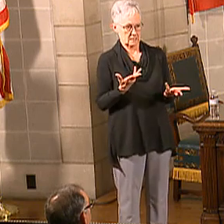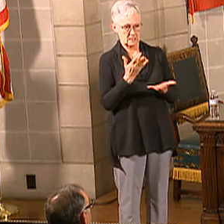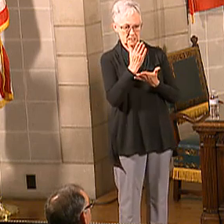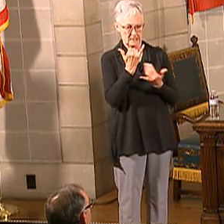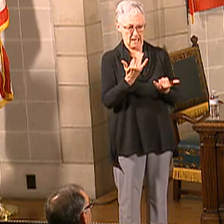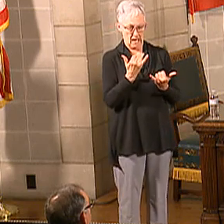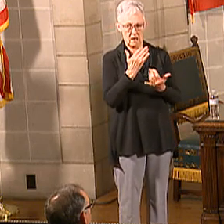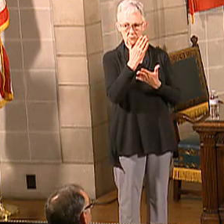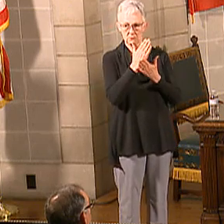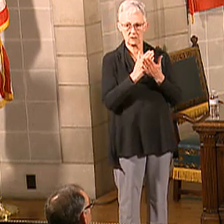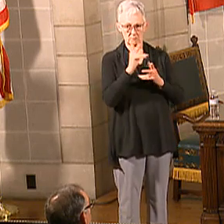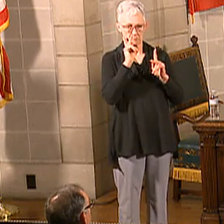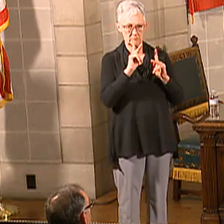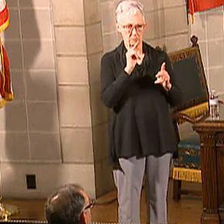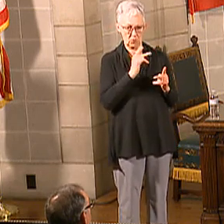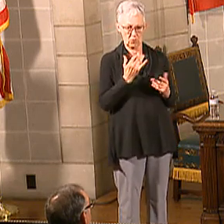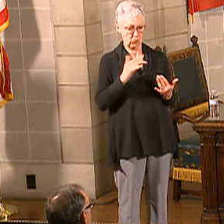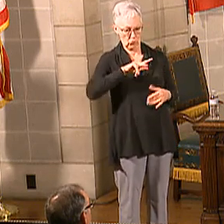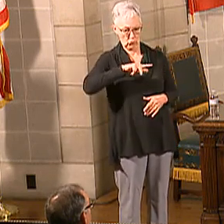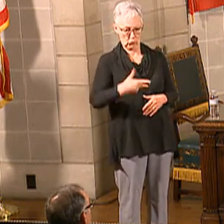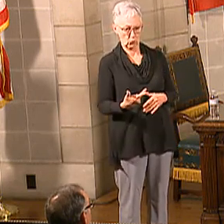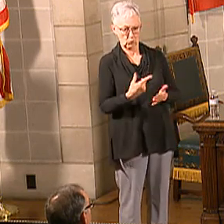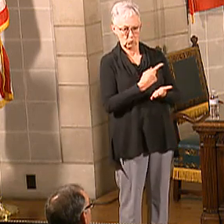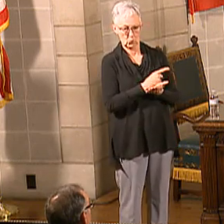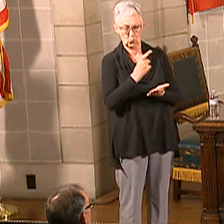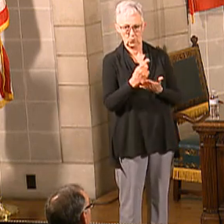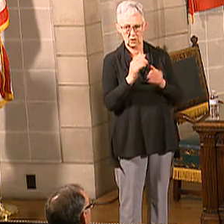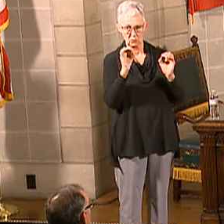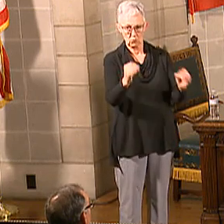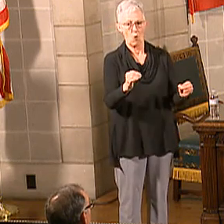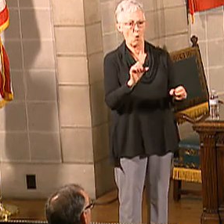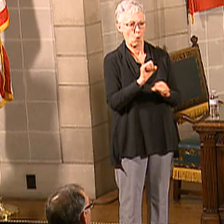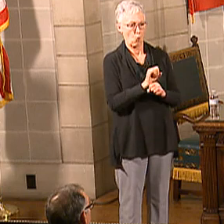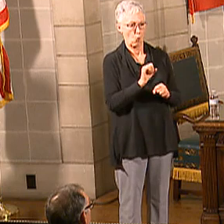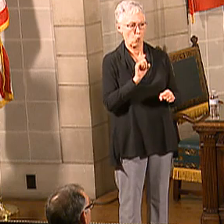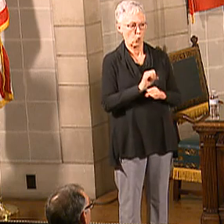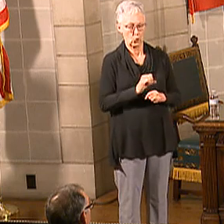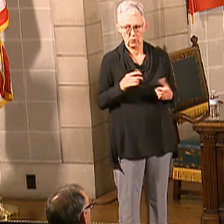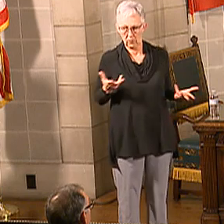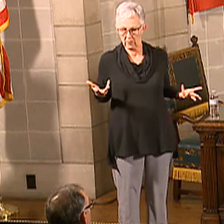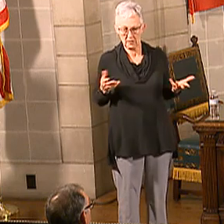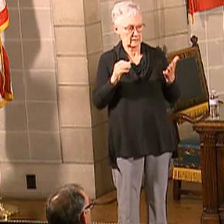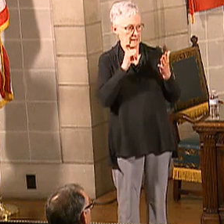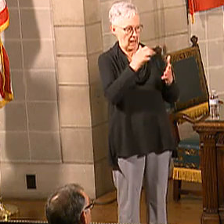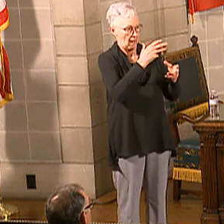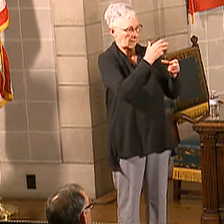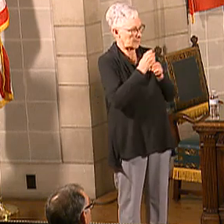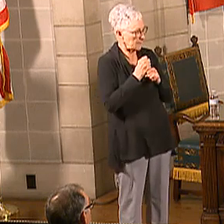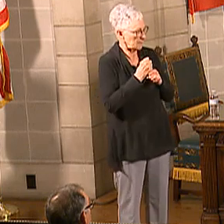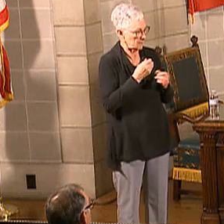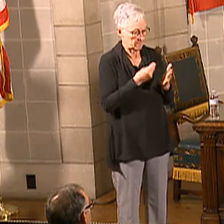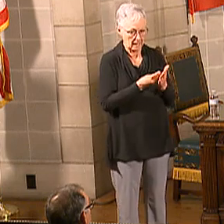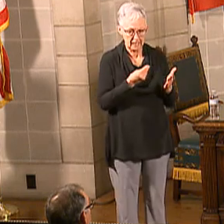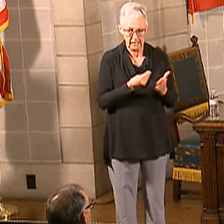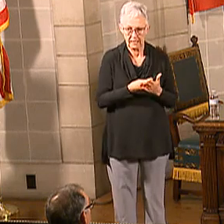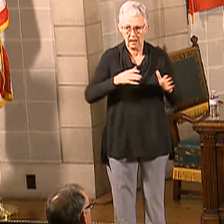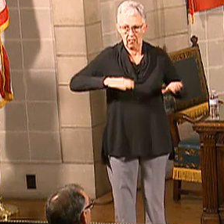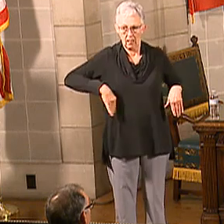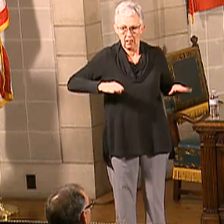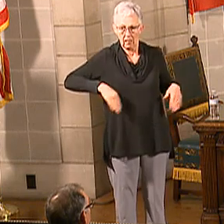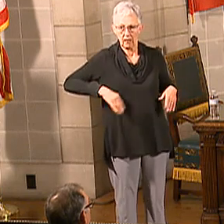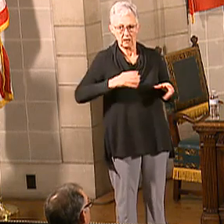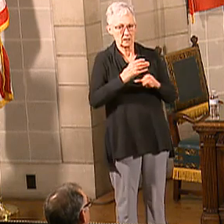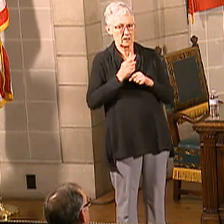unemployment and are getting nowhere, talking with the representatives at DOL. Our families are in need of wages, but keep getting canned excuses about